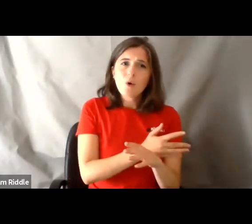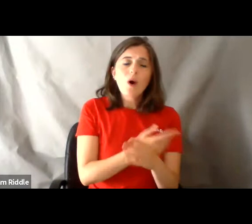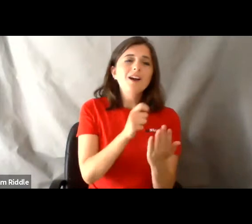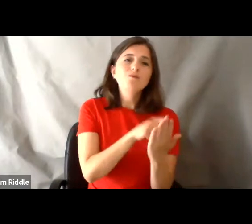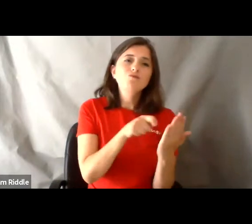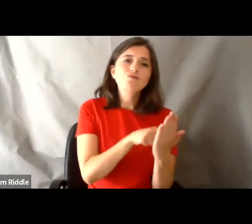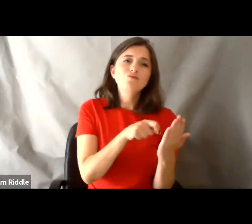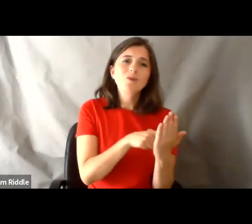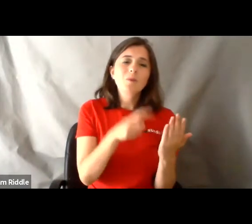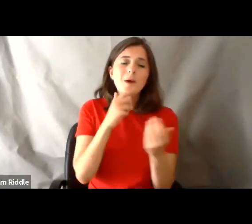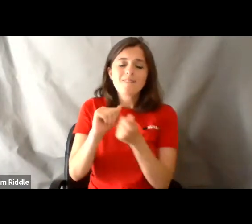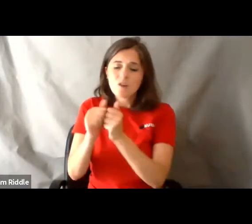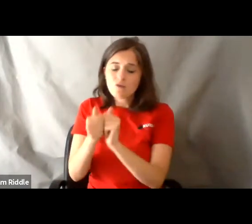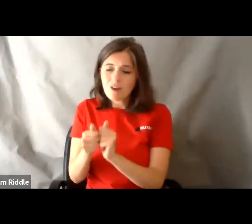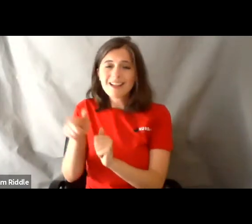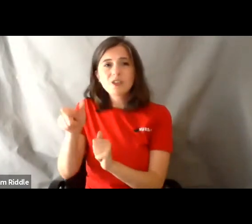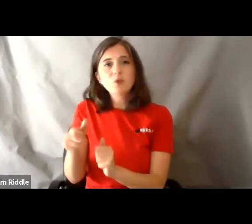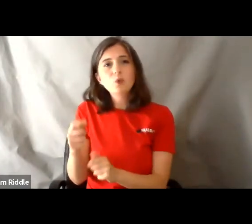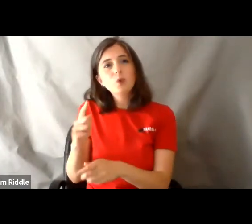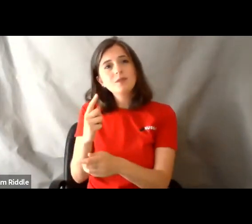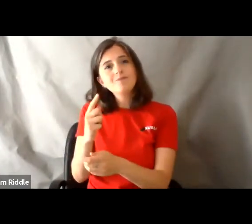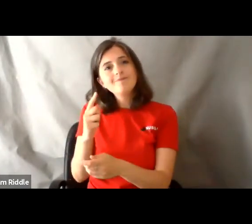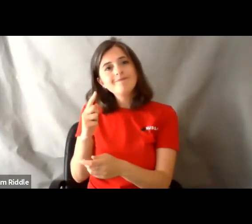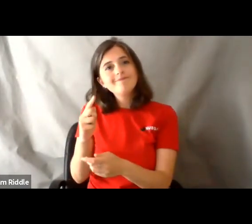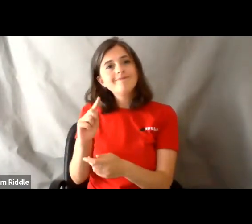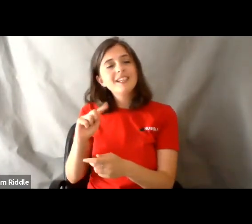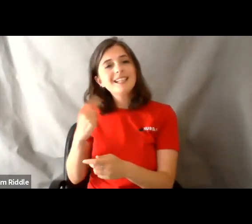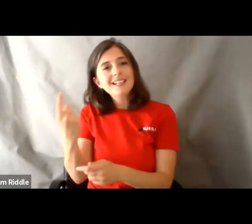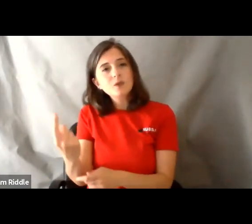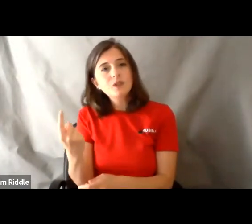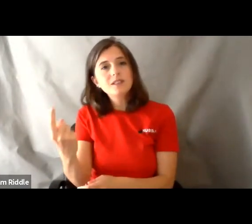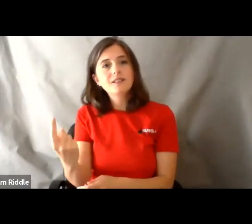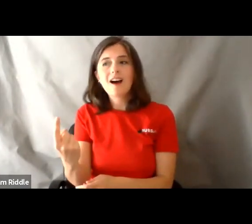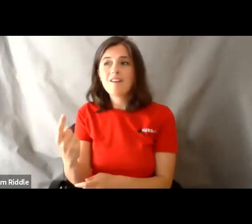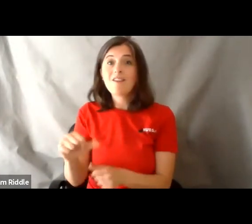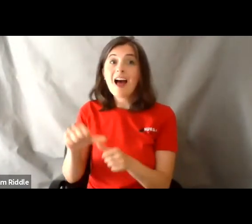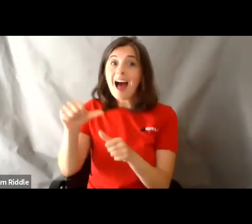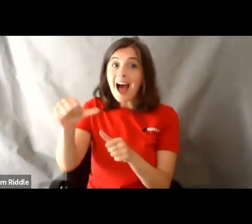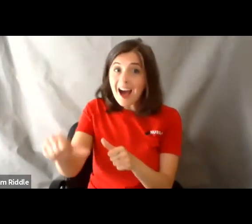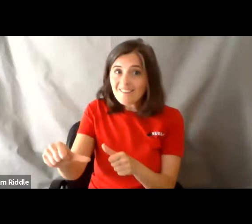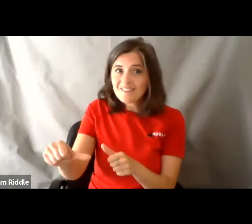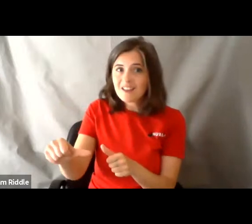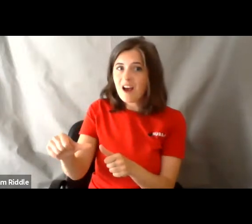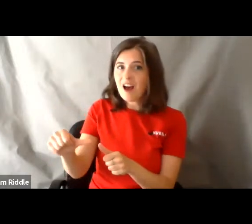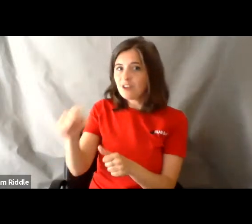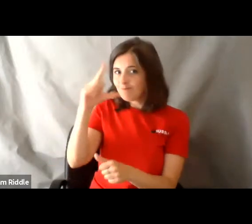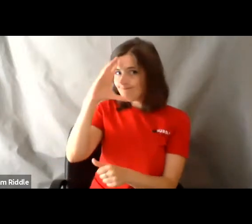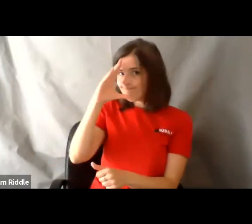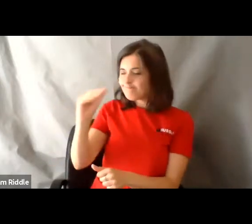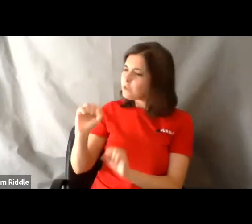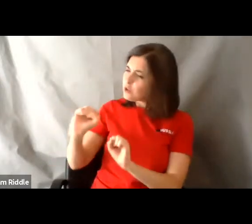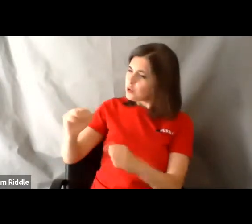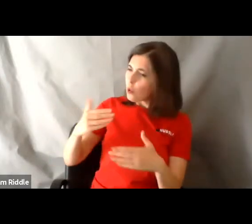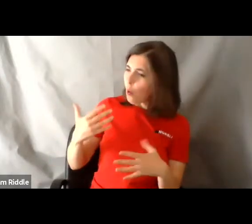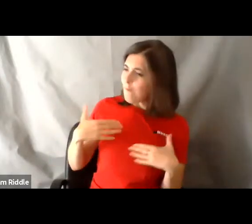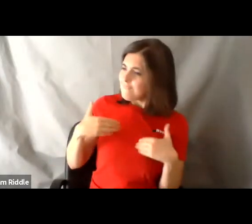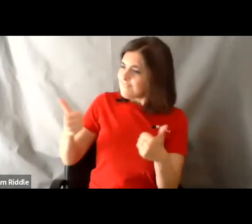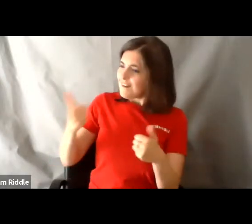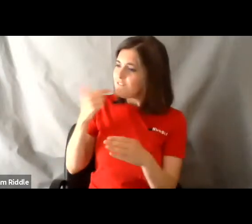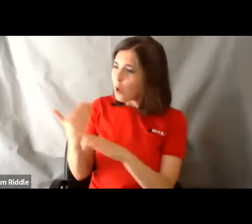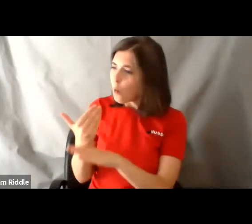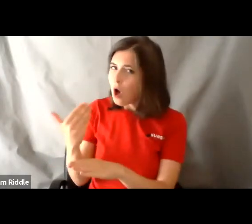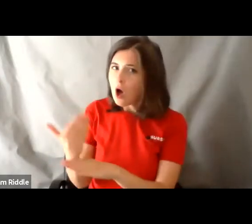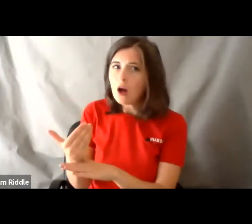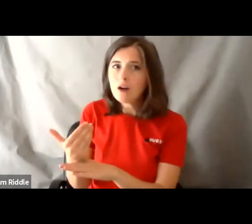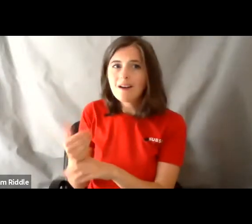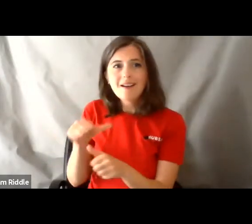her own life after being found fit for work from a work capability assessment, and for many more of my friends and